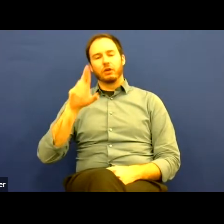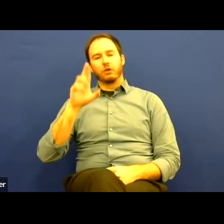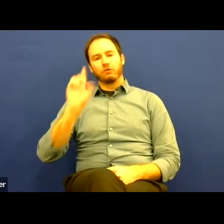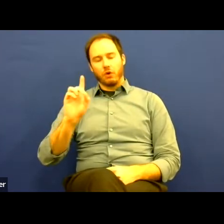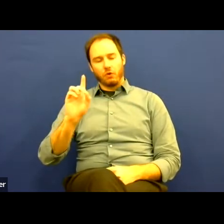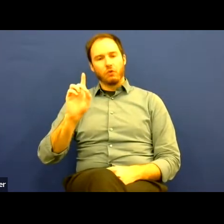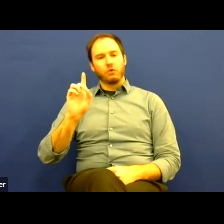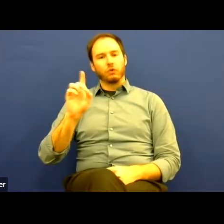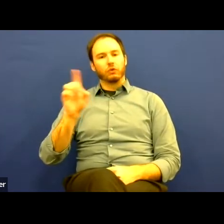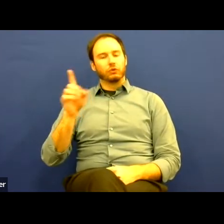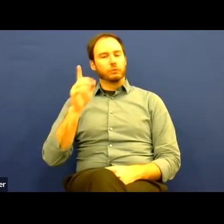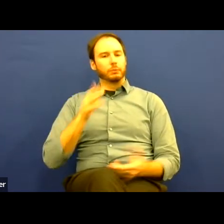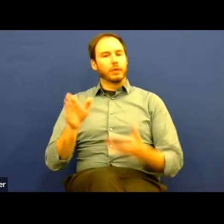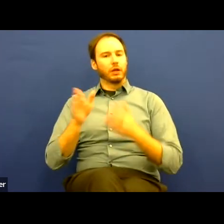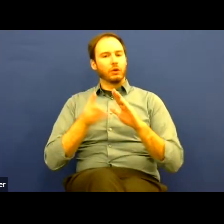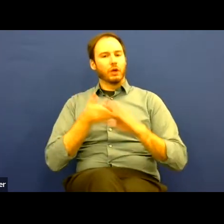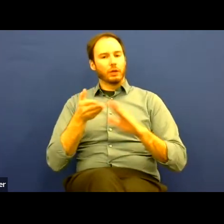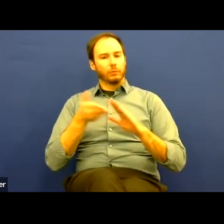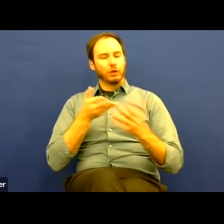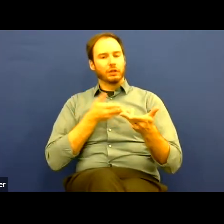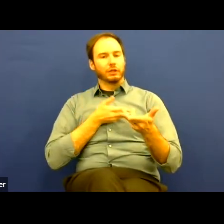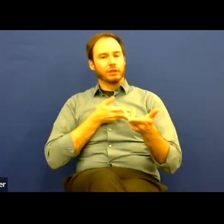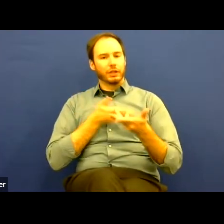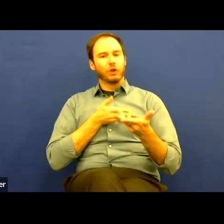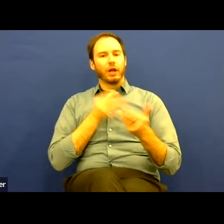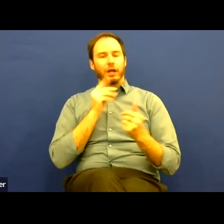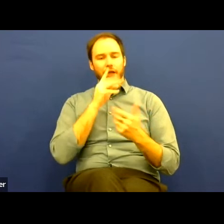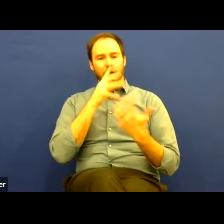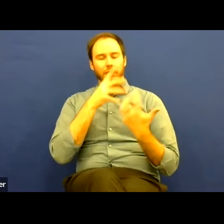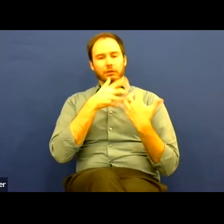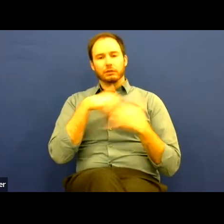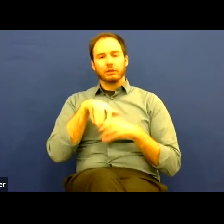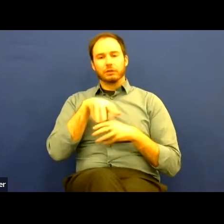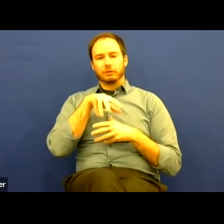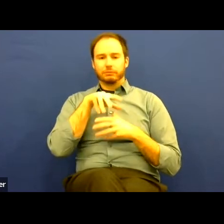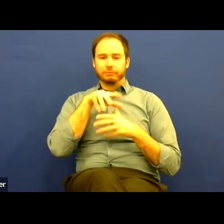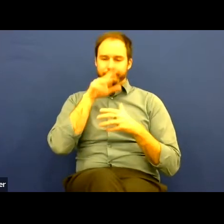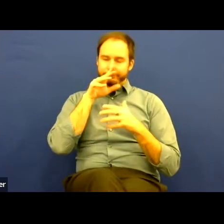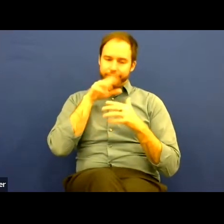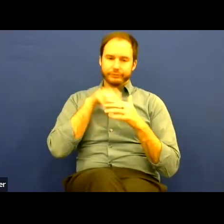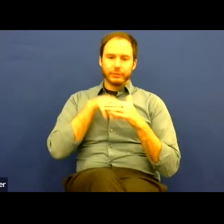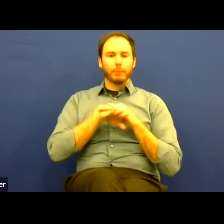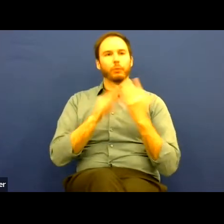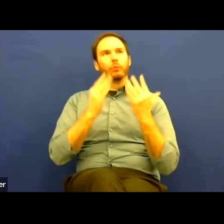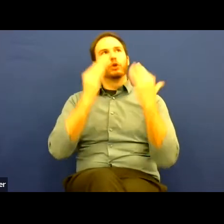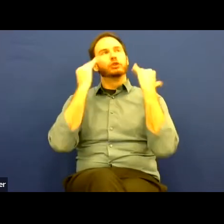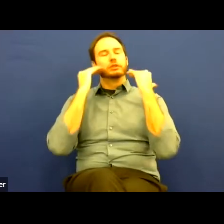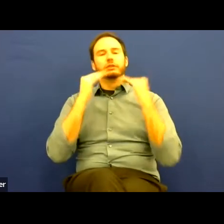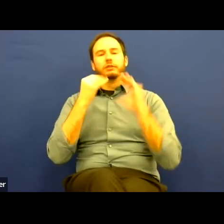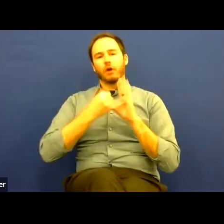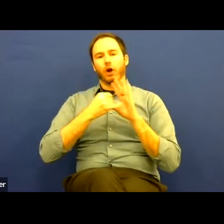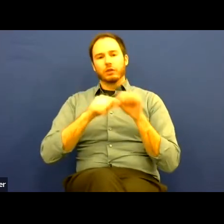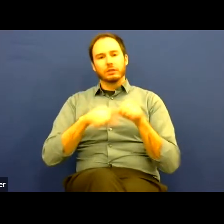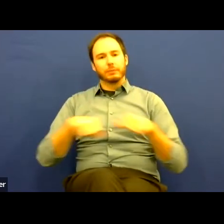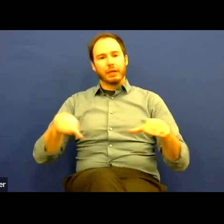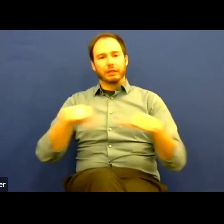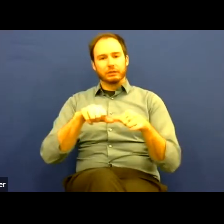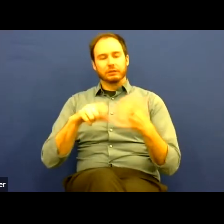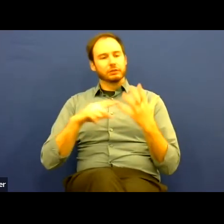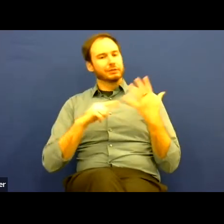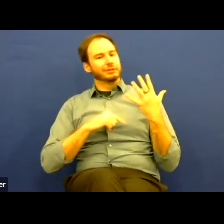Road to operate an interactive and immersive art space. seconded. Any further